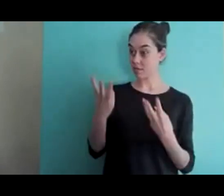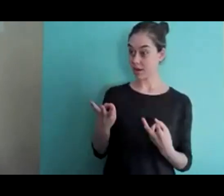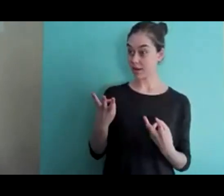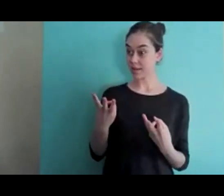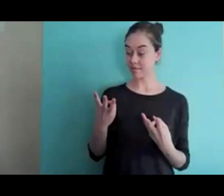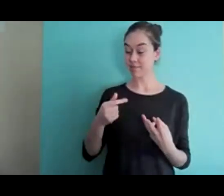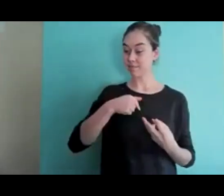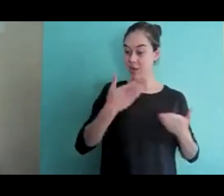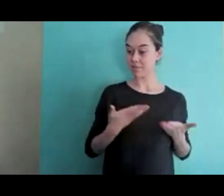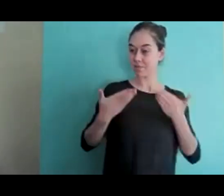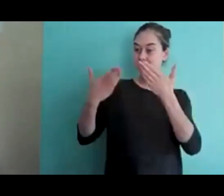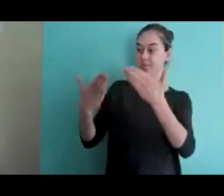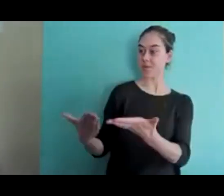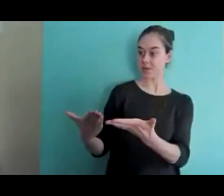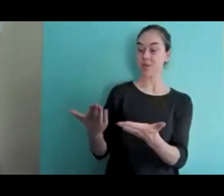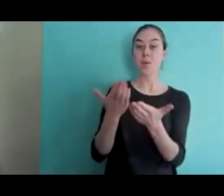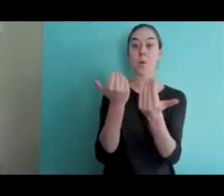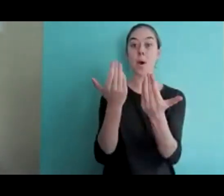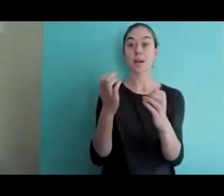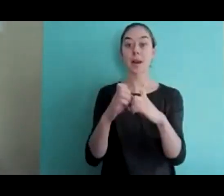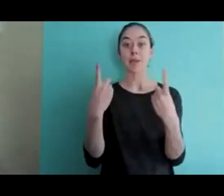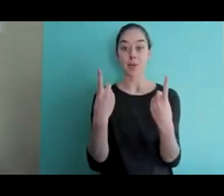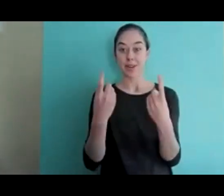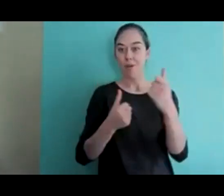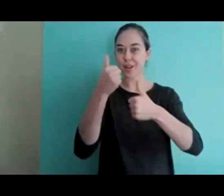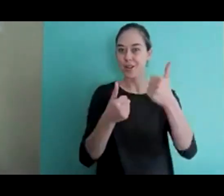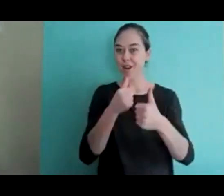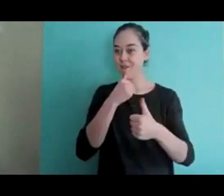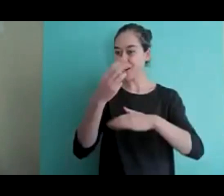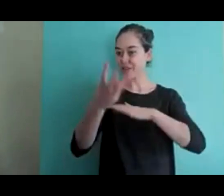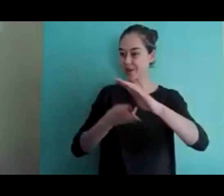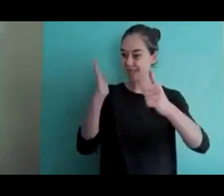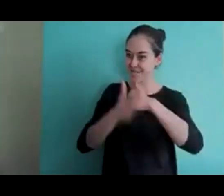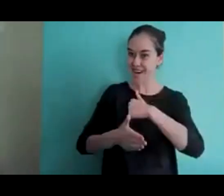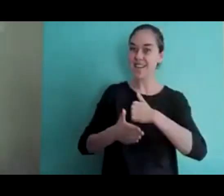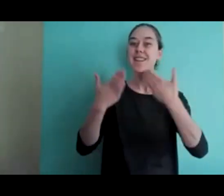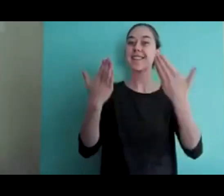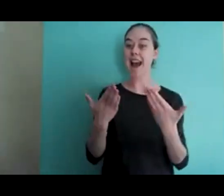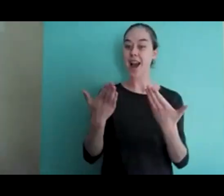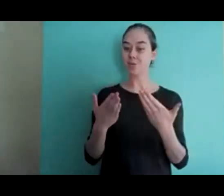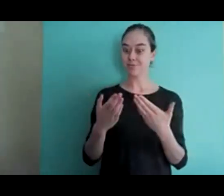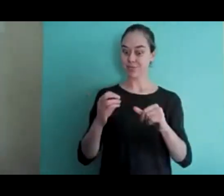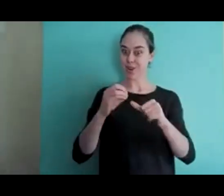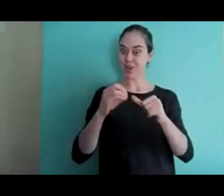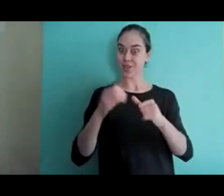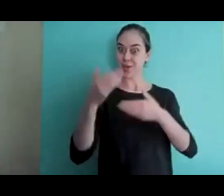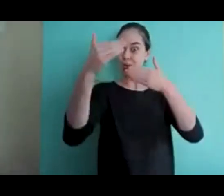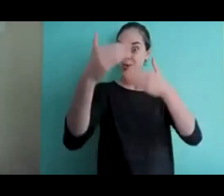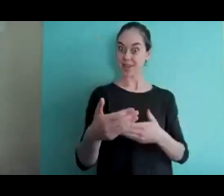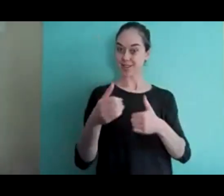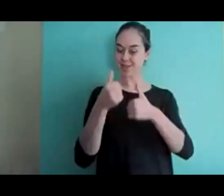I will hand it over to you. Welcome, everybody. Well done on your first week. And here's to another great week. Well done.